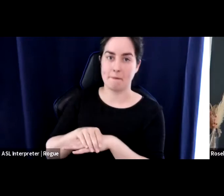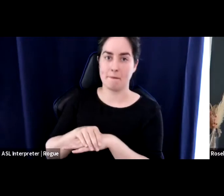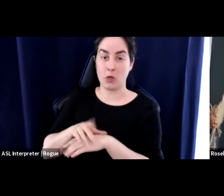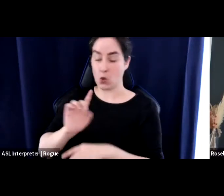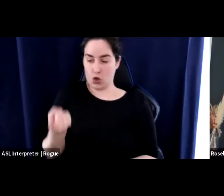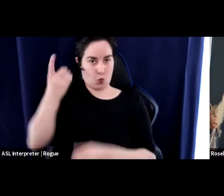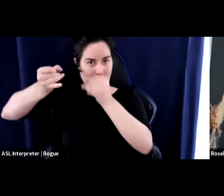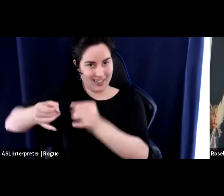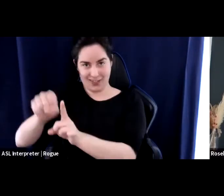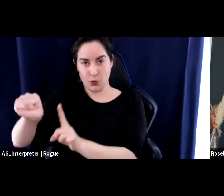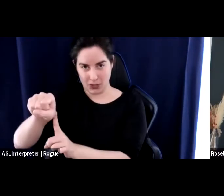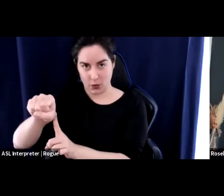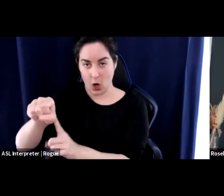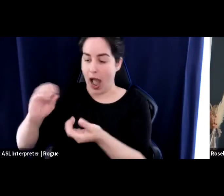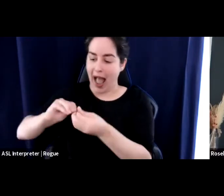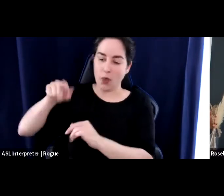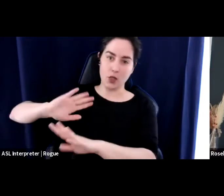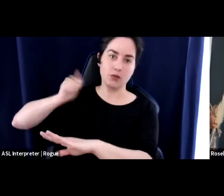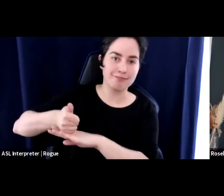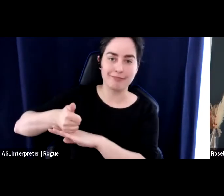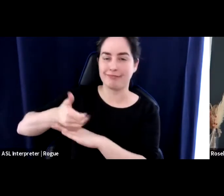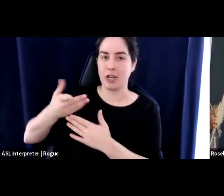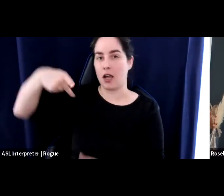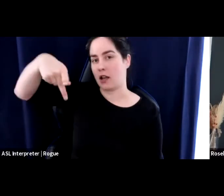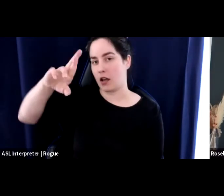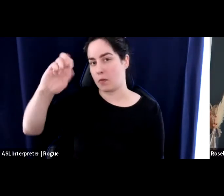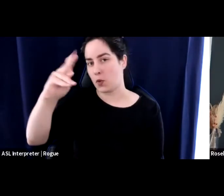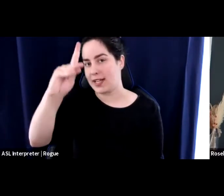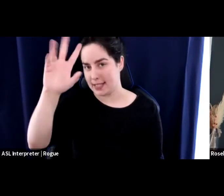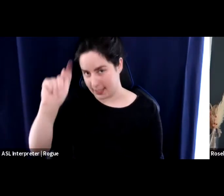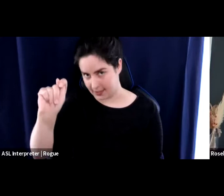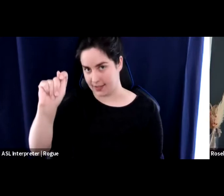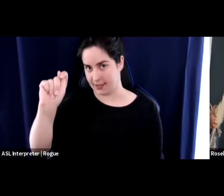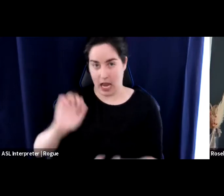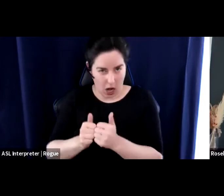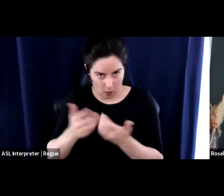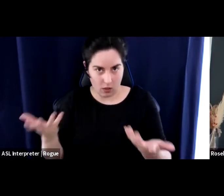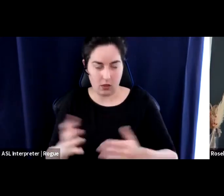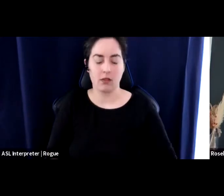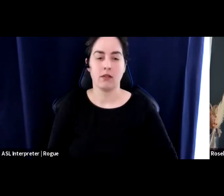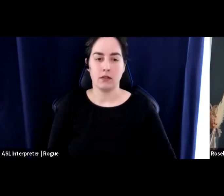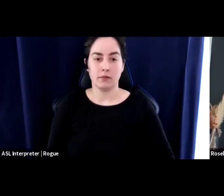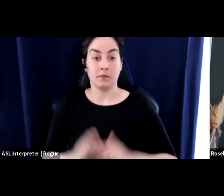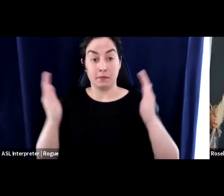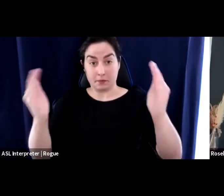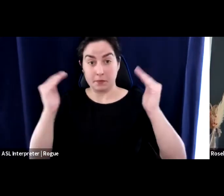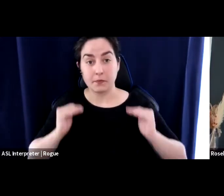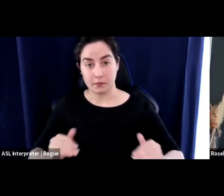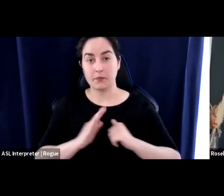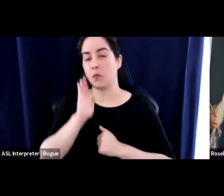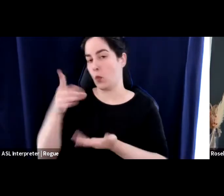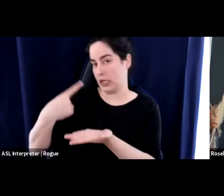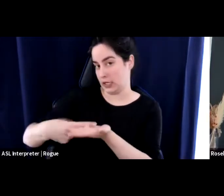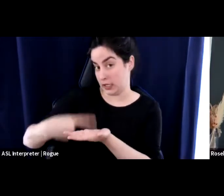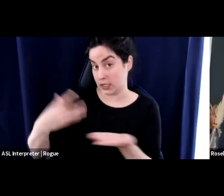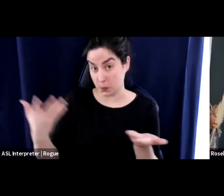case. So now that I've done that, I'm going to now get into discussing